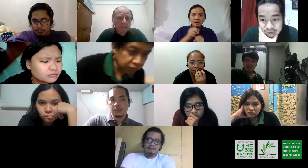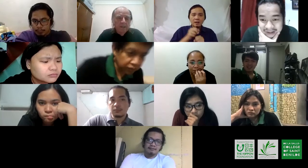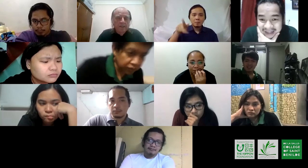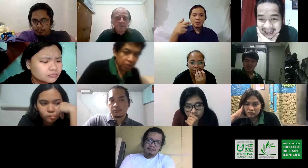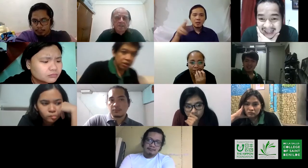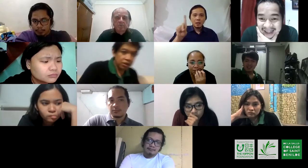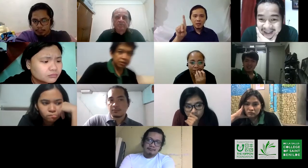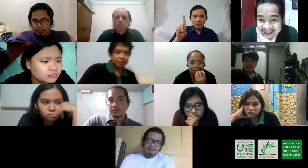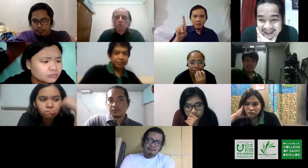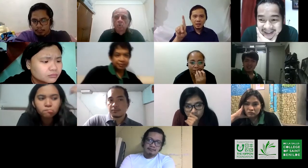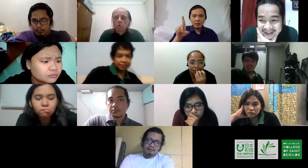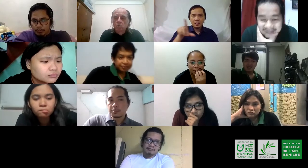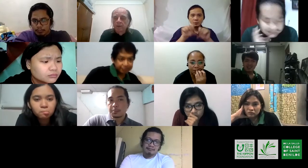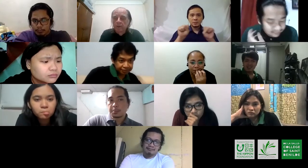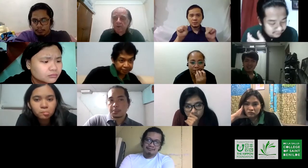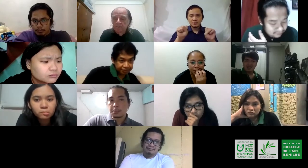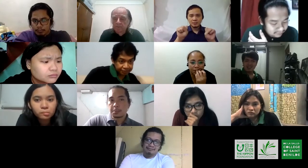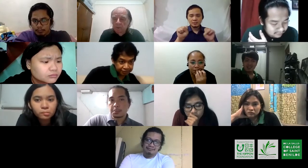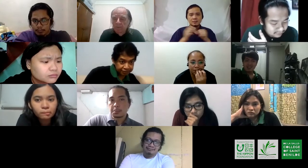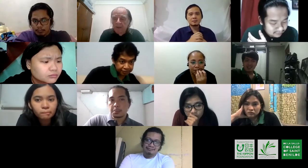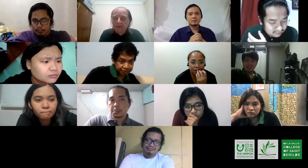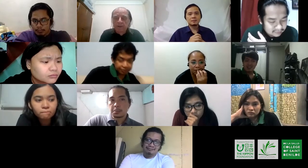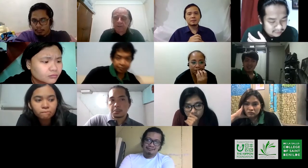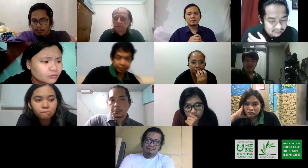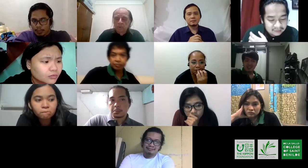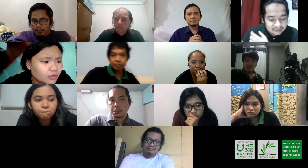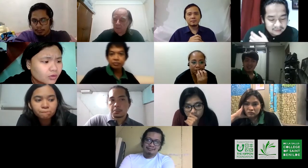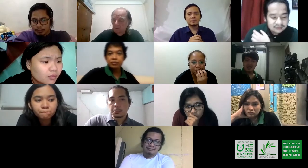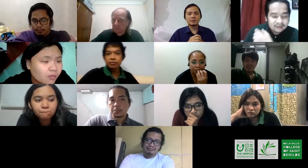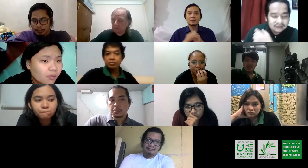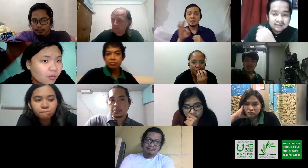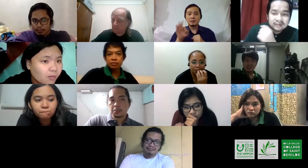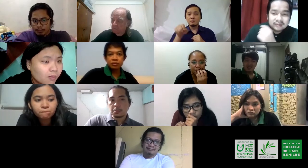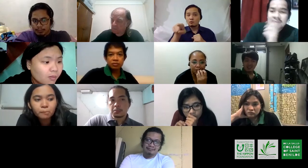So some of you who are working on her background